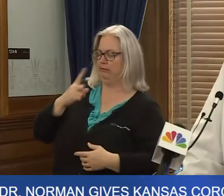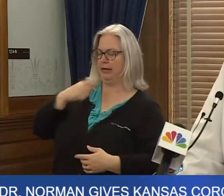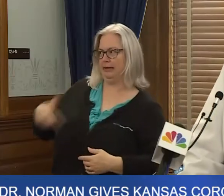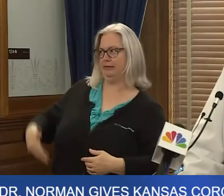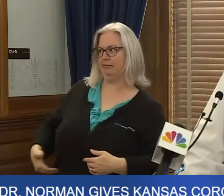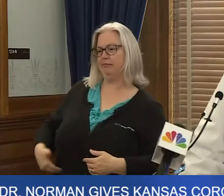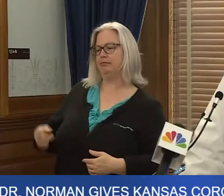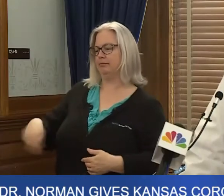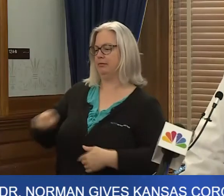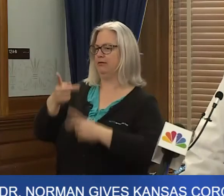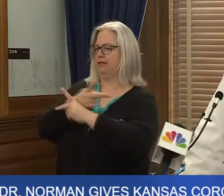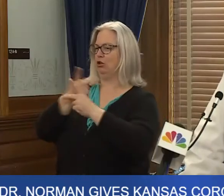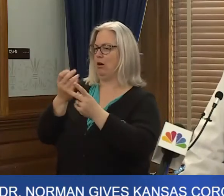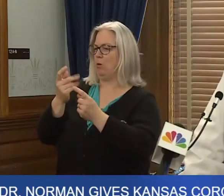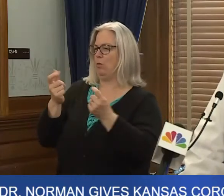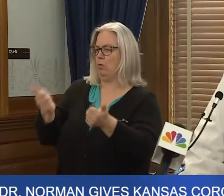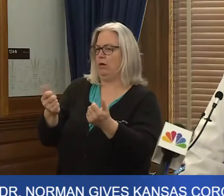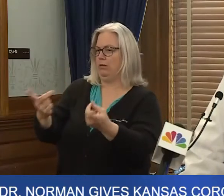themselves.